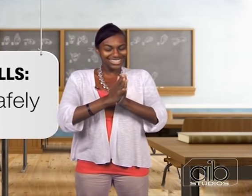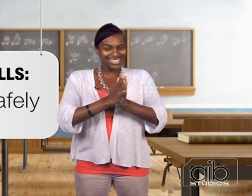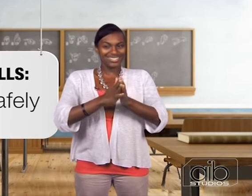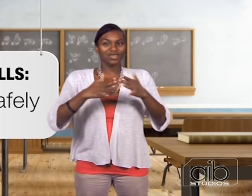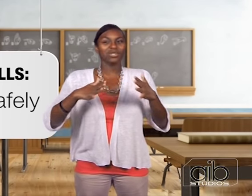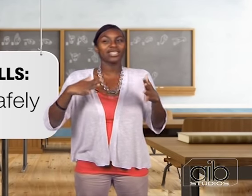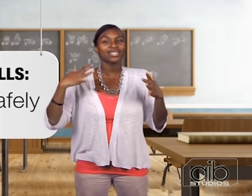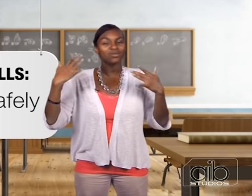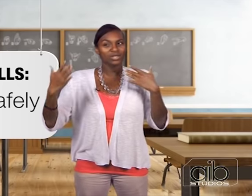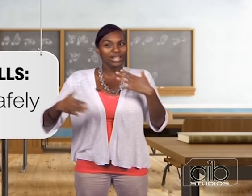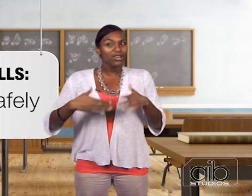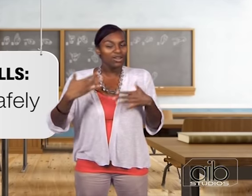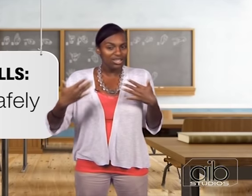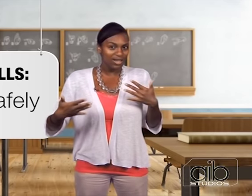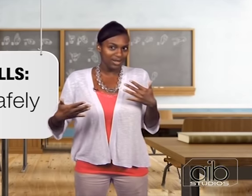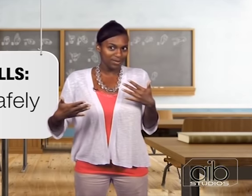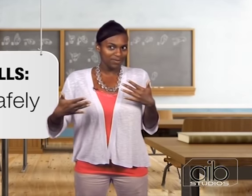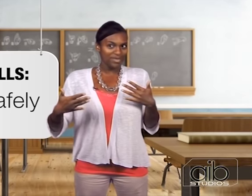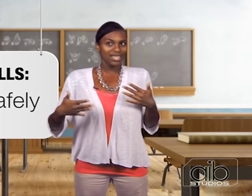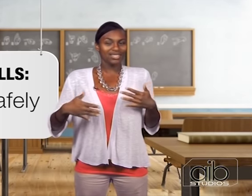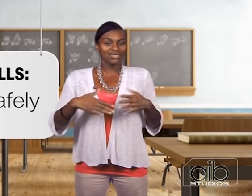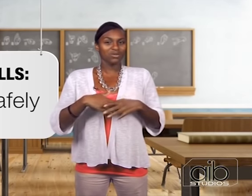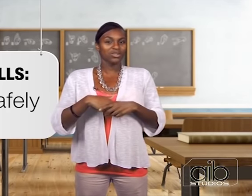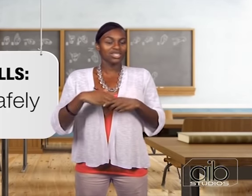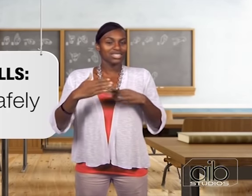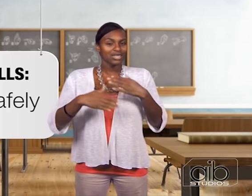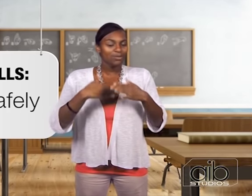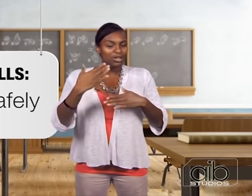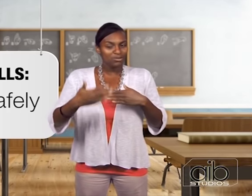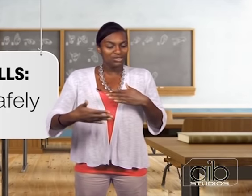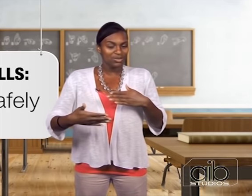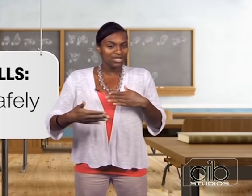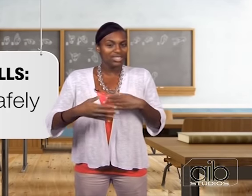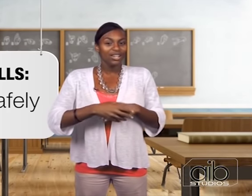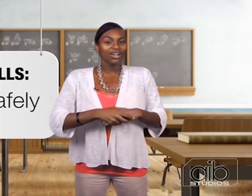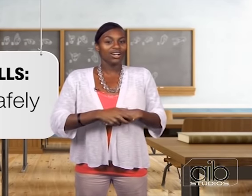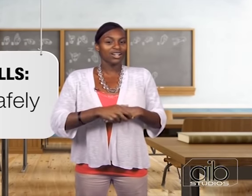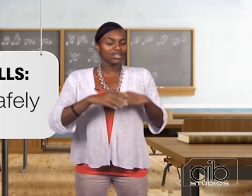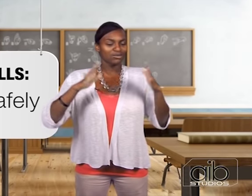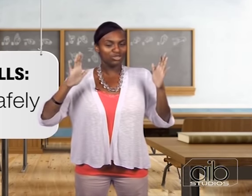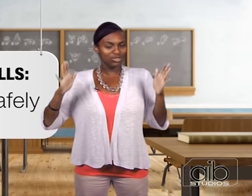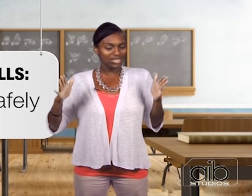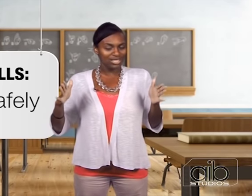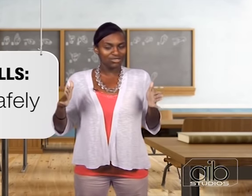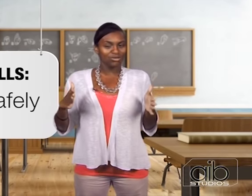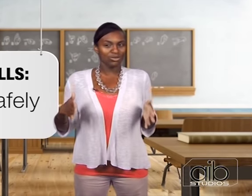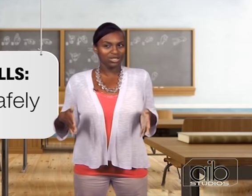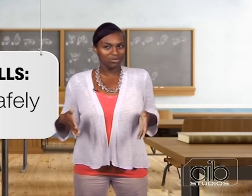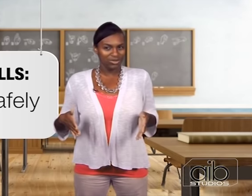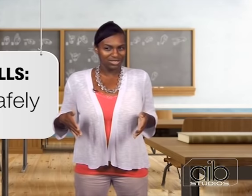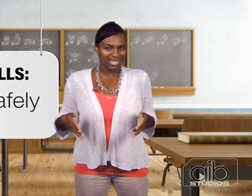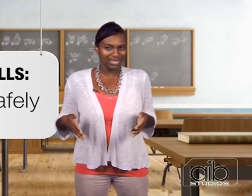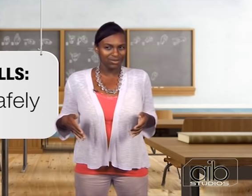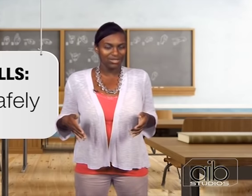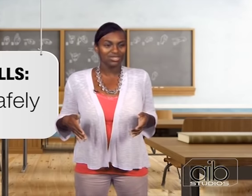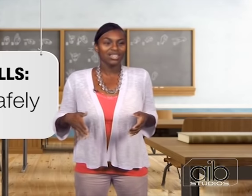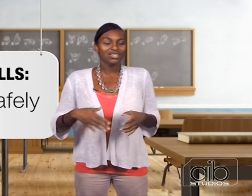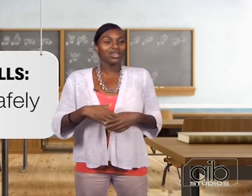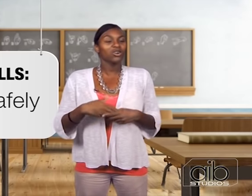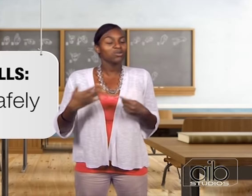So we are now all caught up. And so we're going to keep on pursuing our journey into learning more sign language. So I hope you were